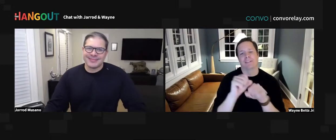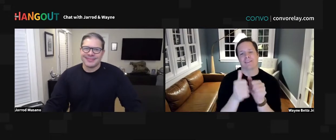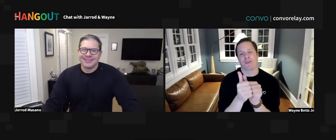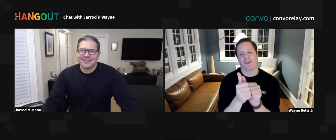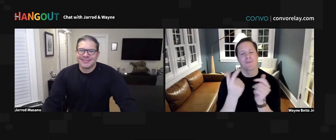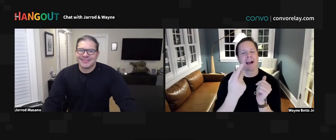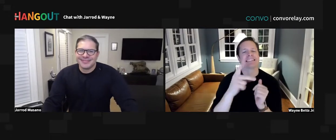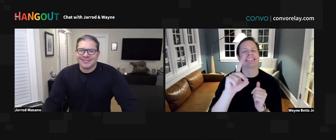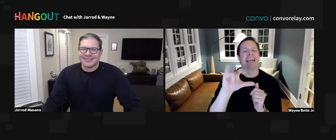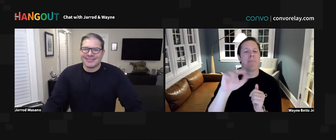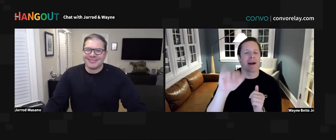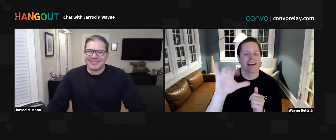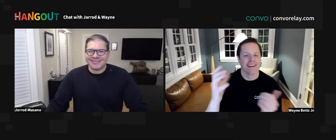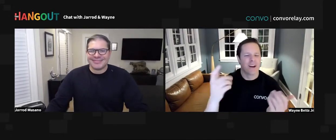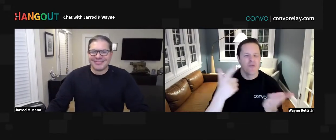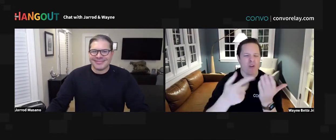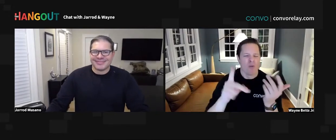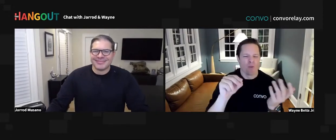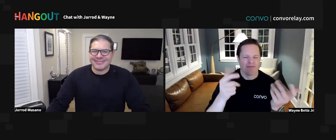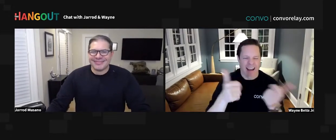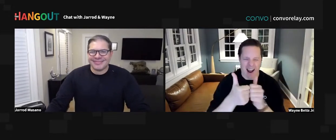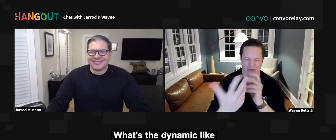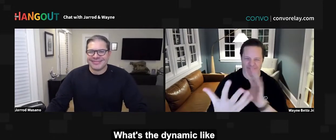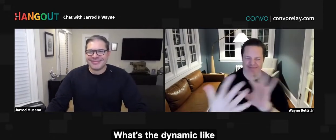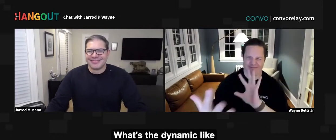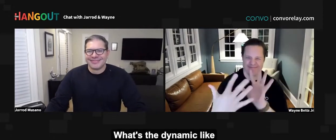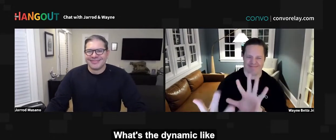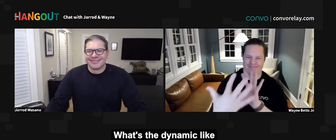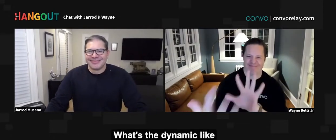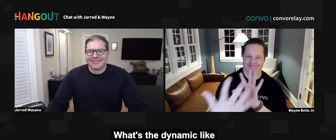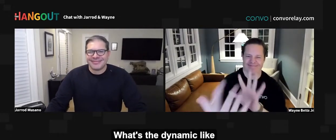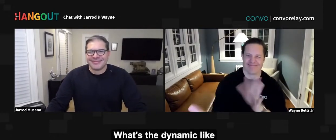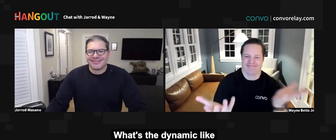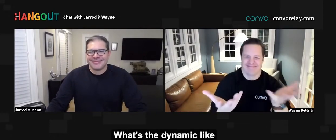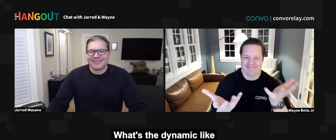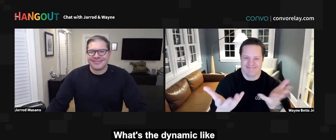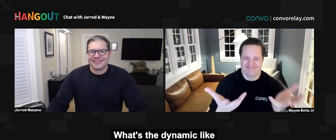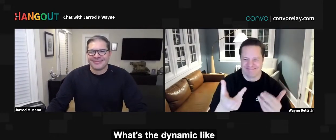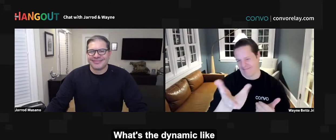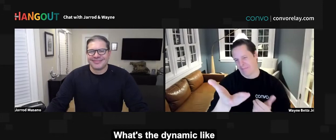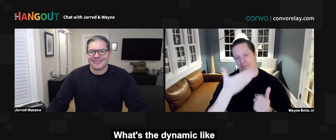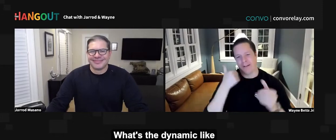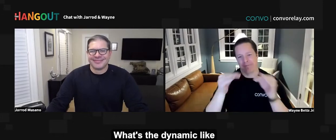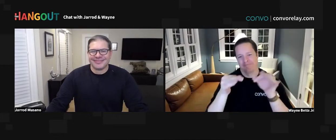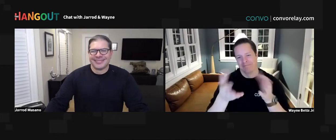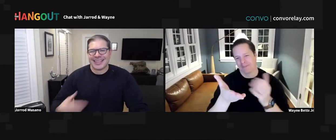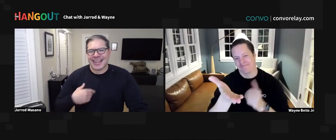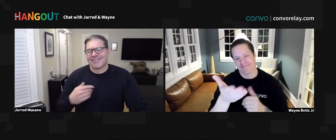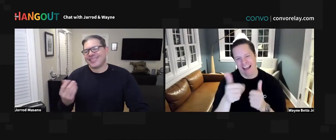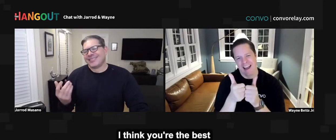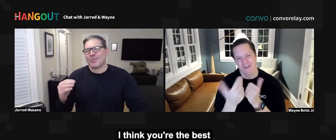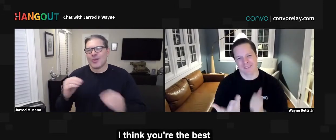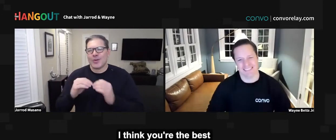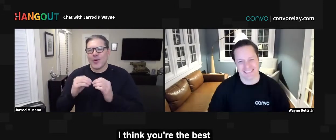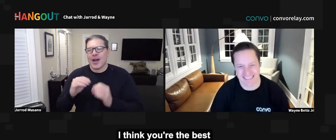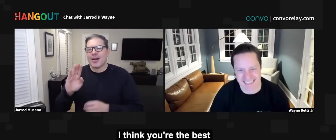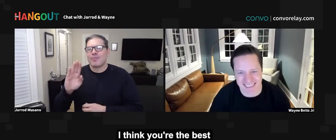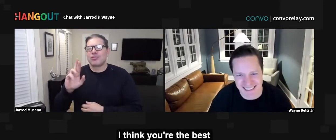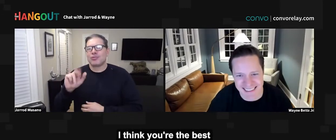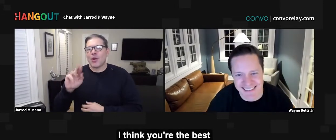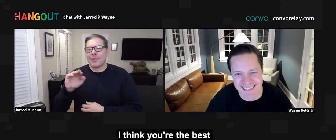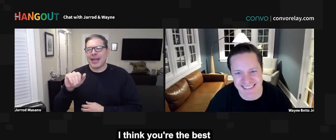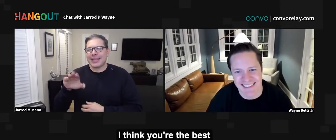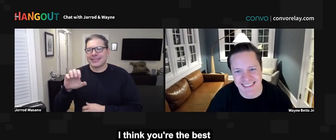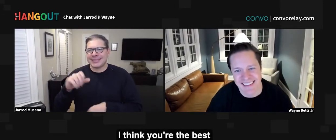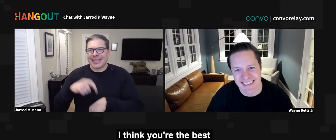So What's next? what's it like working together, right? What's the dynamic like between the two of us? How would you describe it? I think you're the best